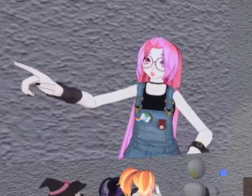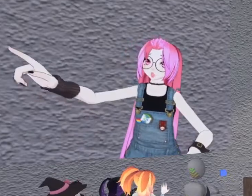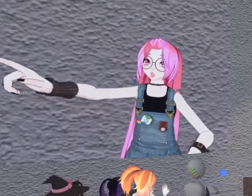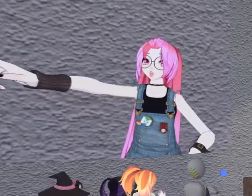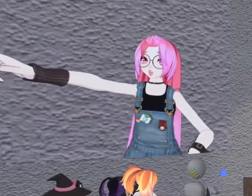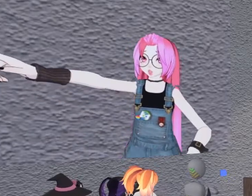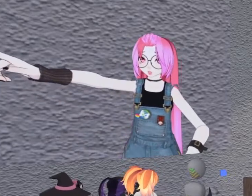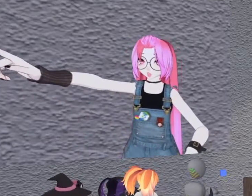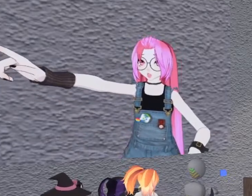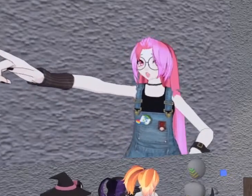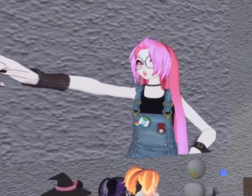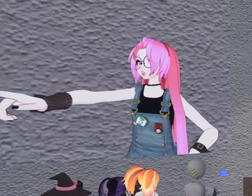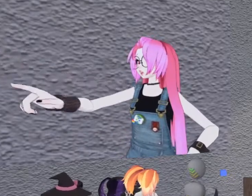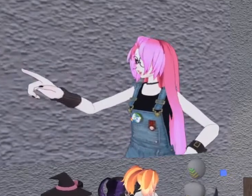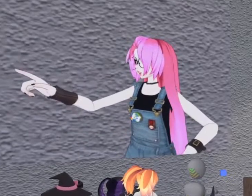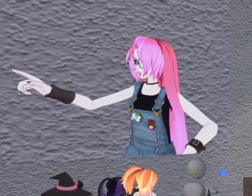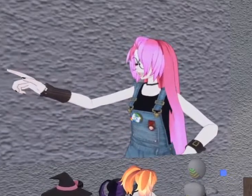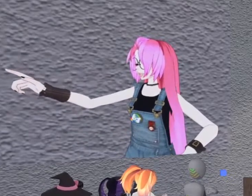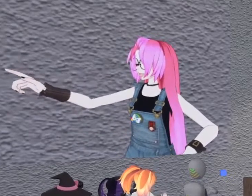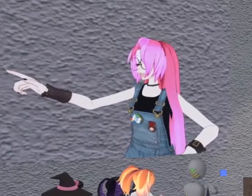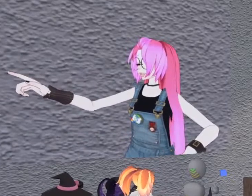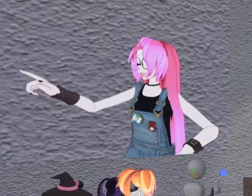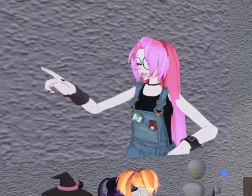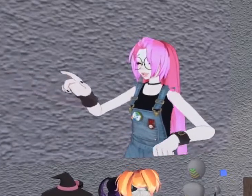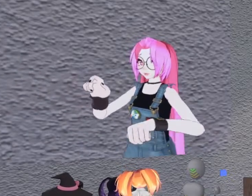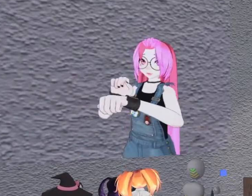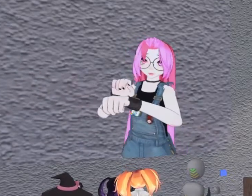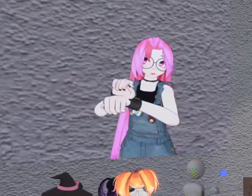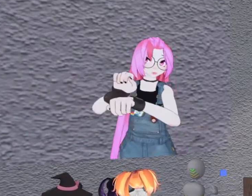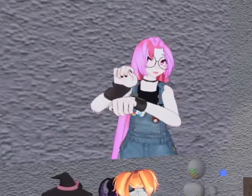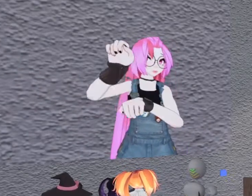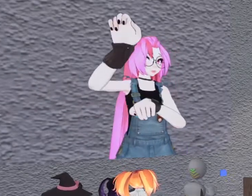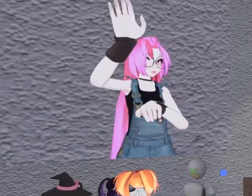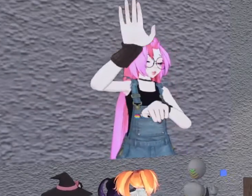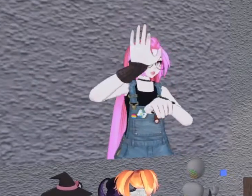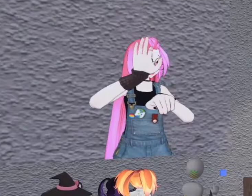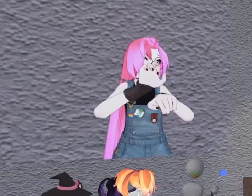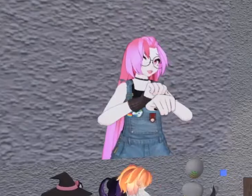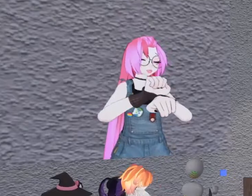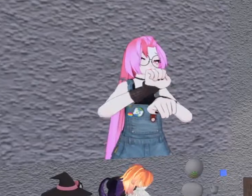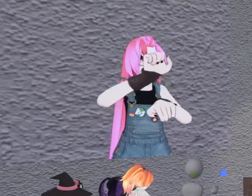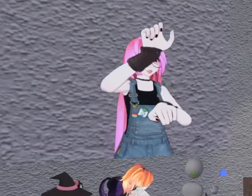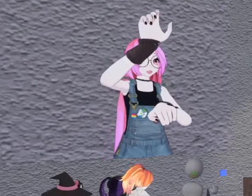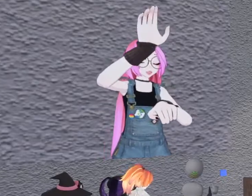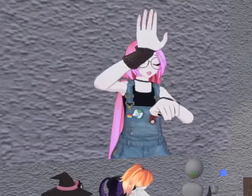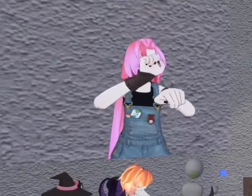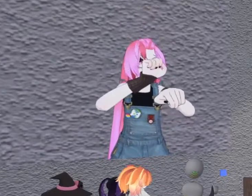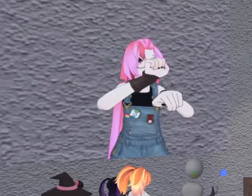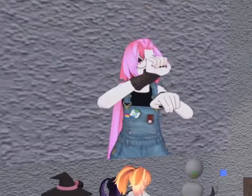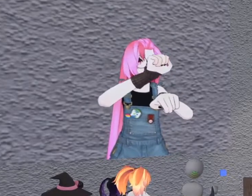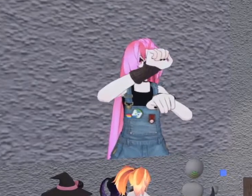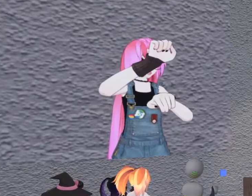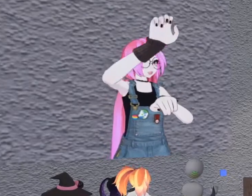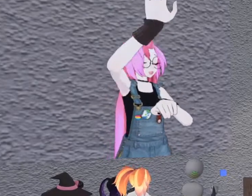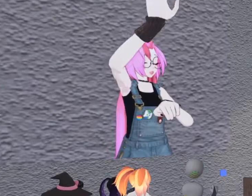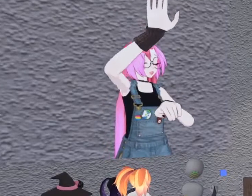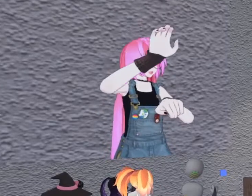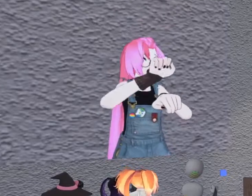There you go, like that. Yeah. Mm-hmm. All the rocks, every single rock, you put each of them down to build